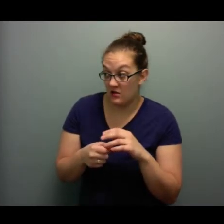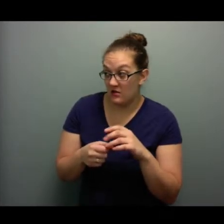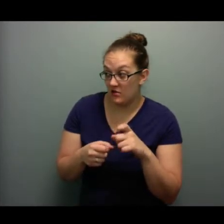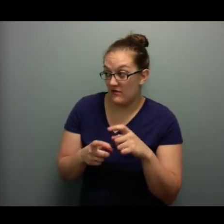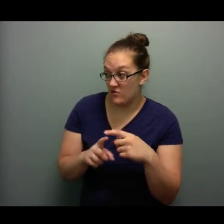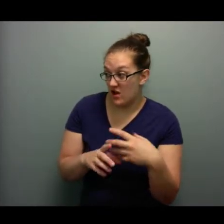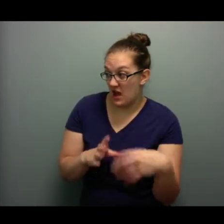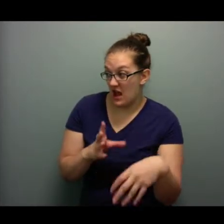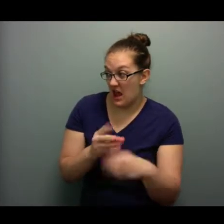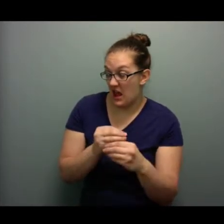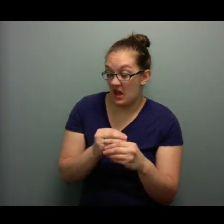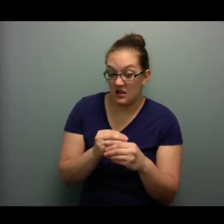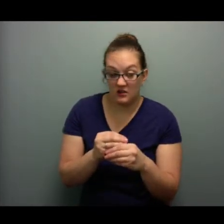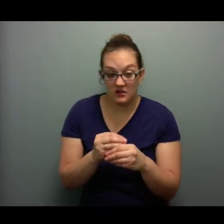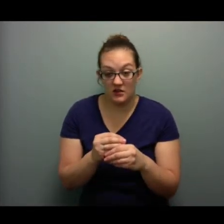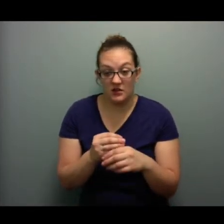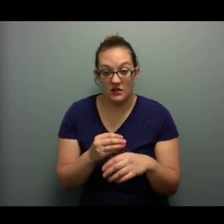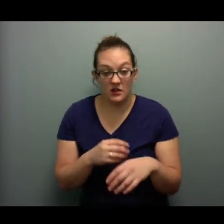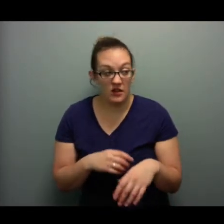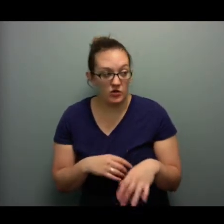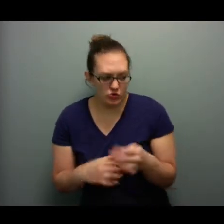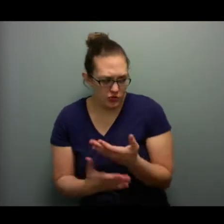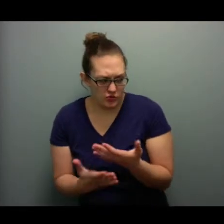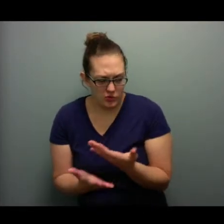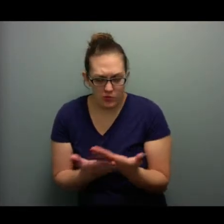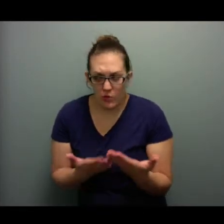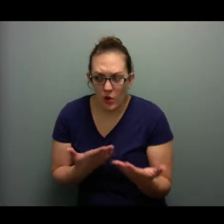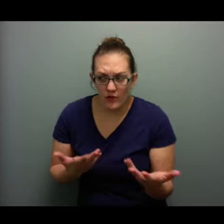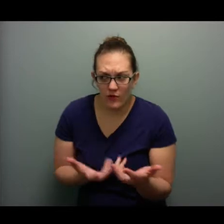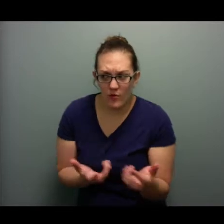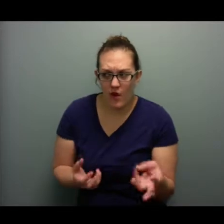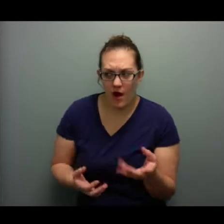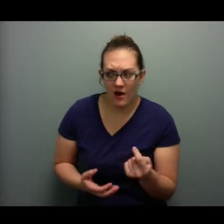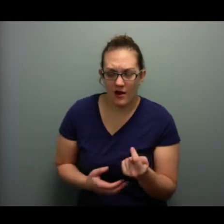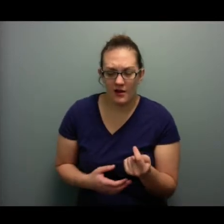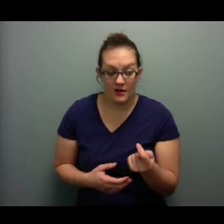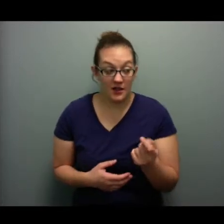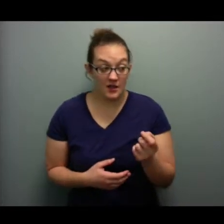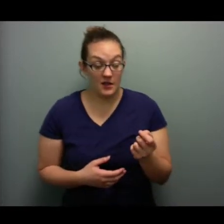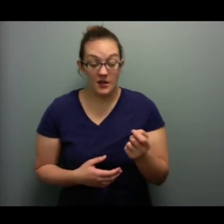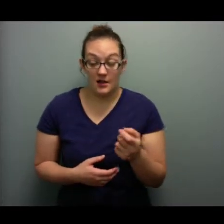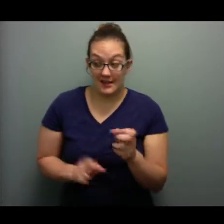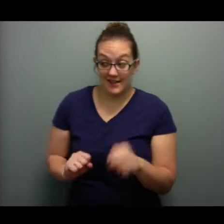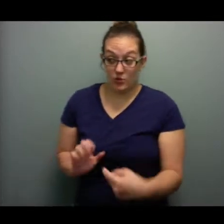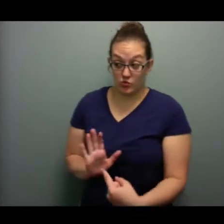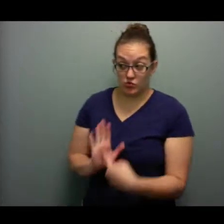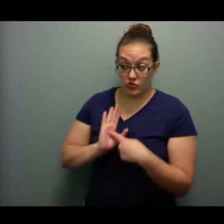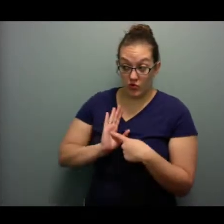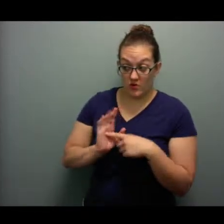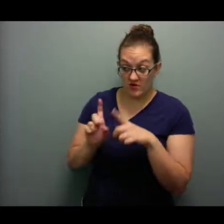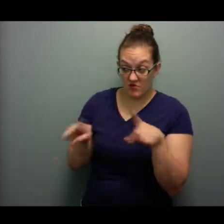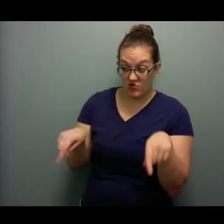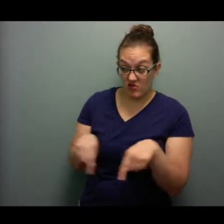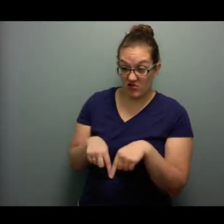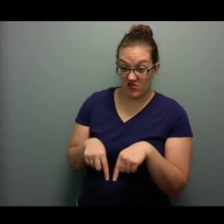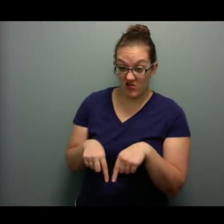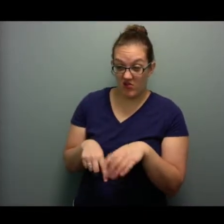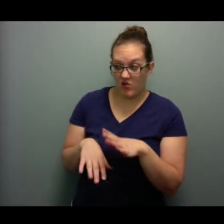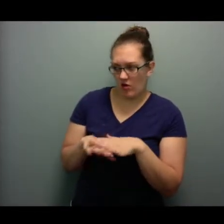what? And that's the perimeter. Can you show me the perimeter on that? Show me the perimeter on your